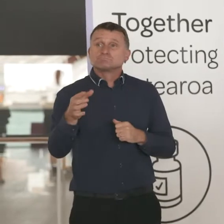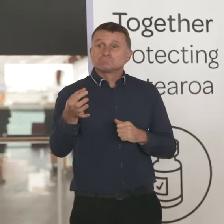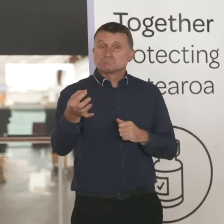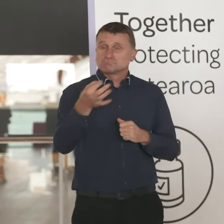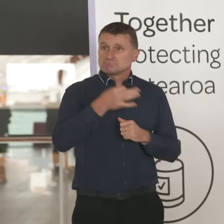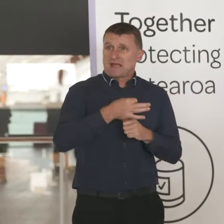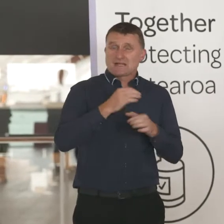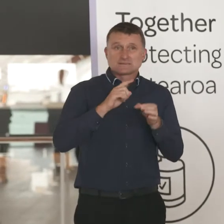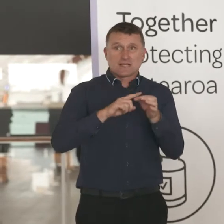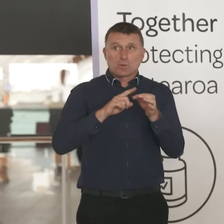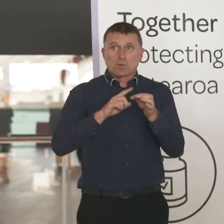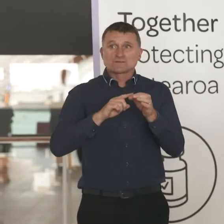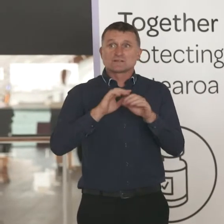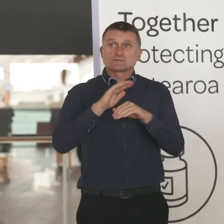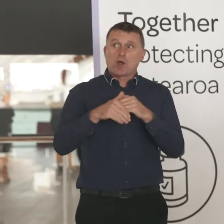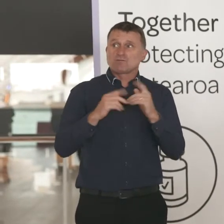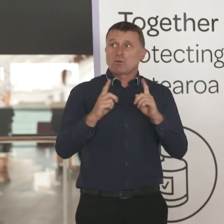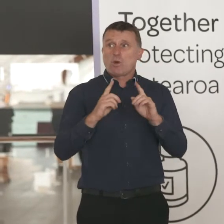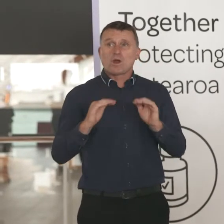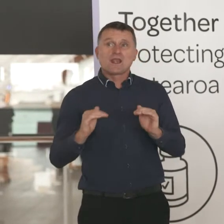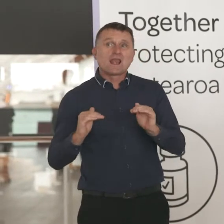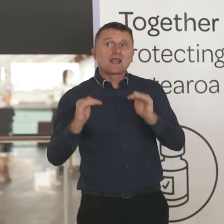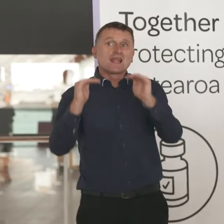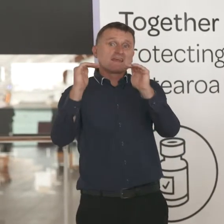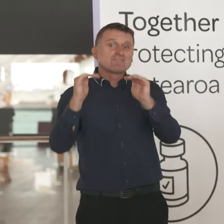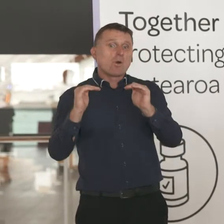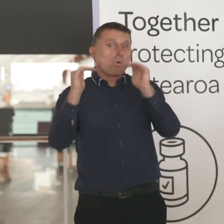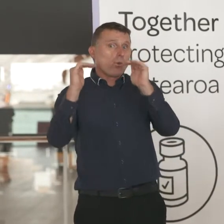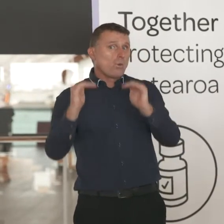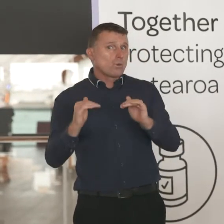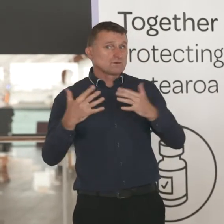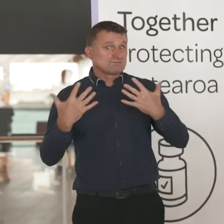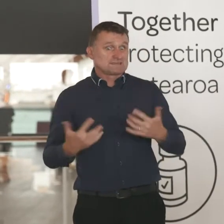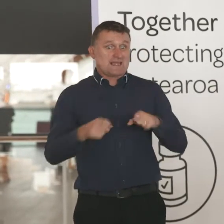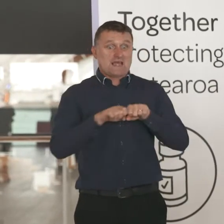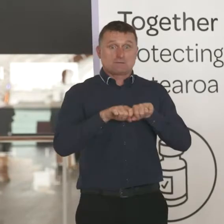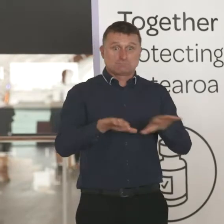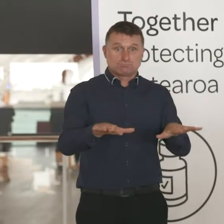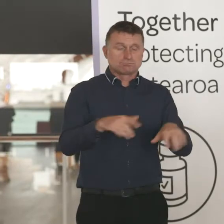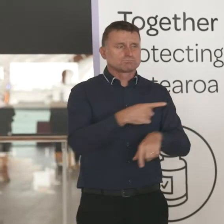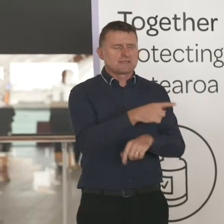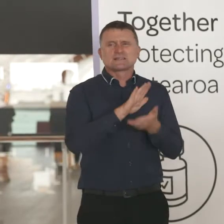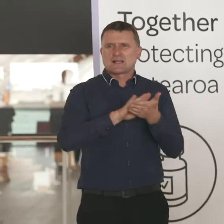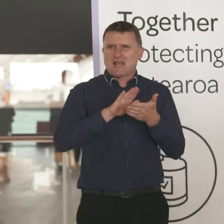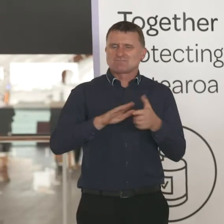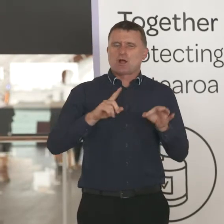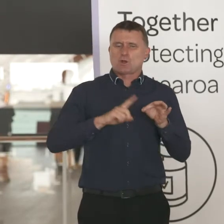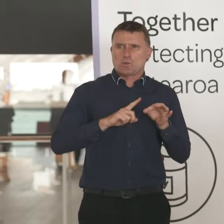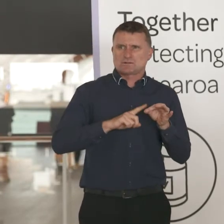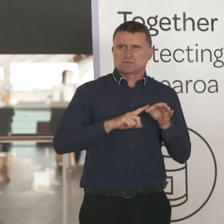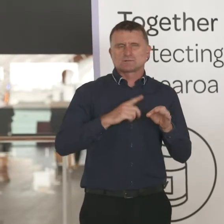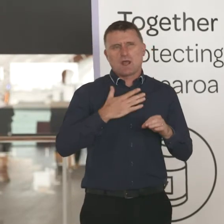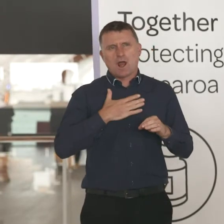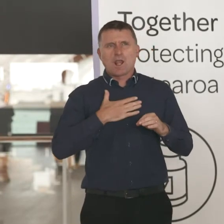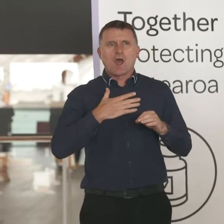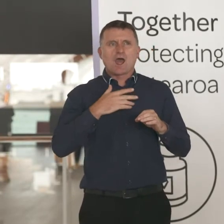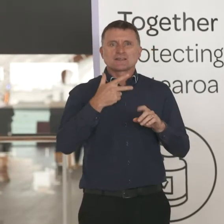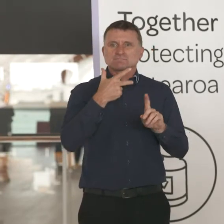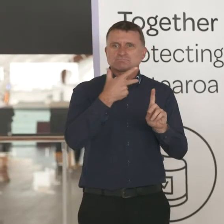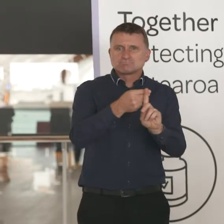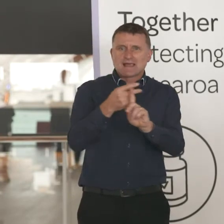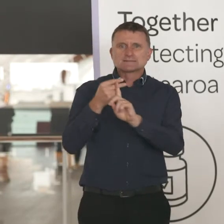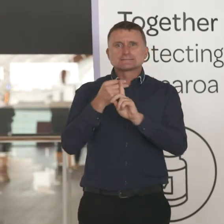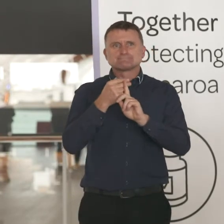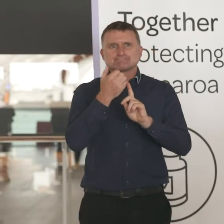at now? So the question is, how high would I have liked it? I would have liked it as high